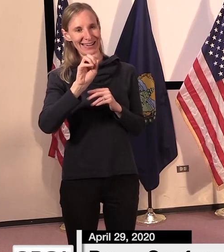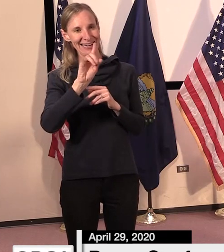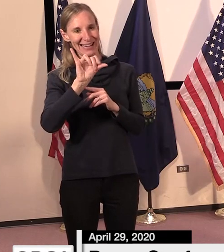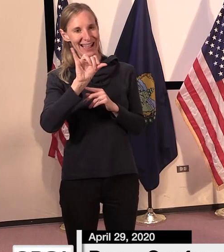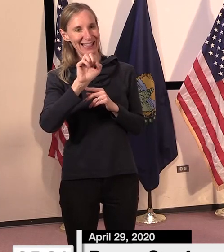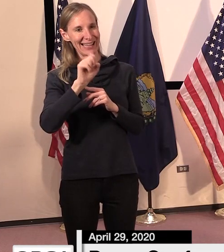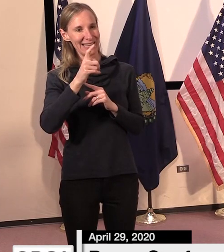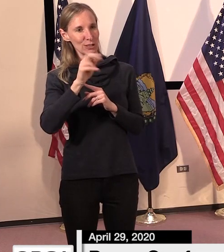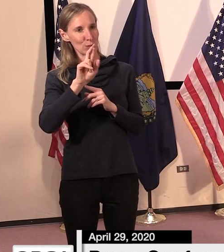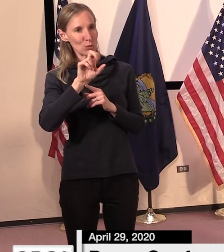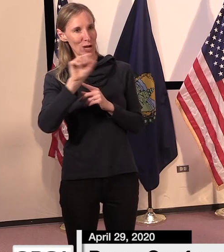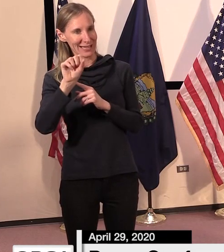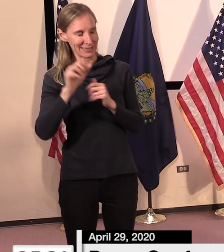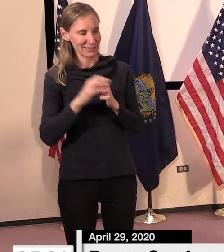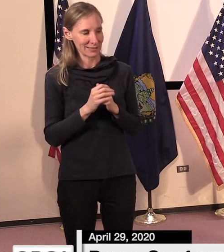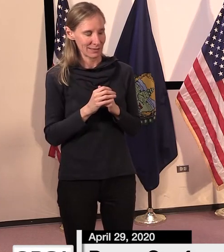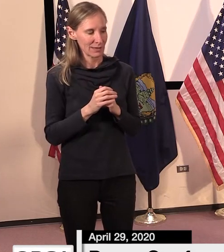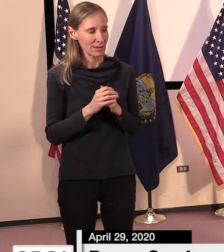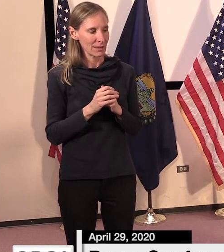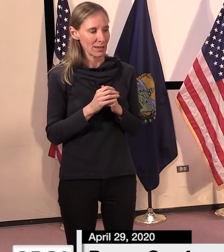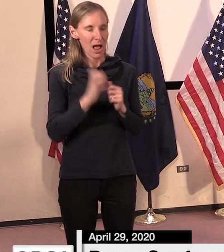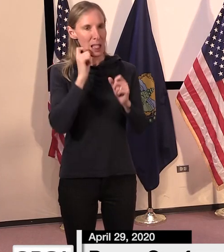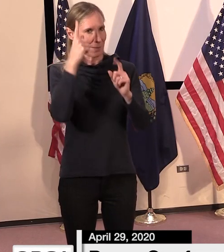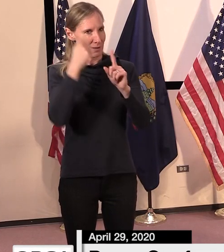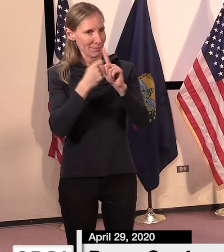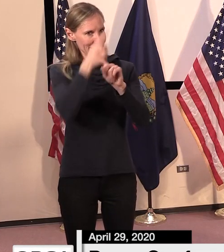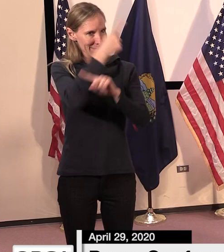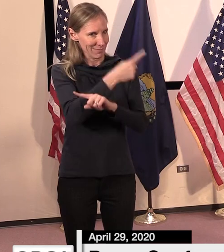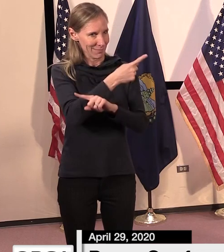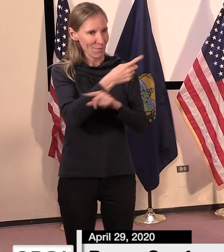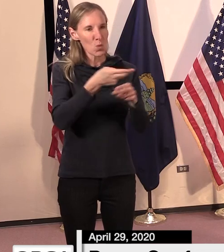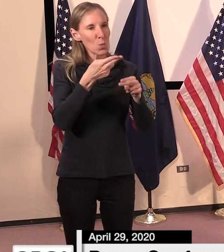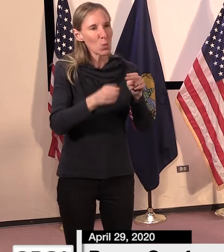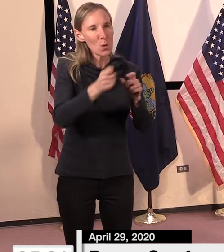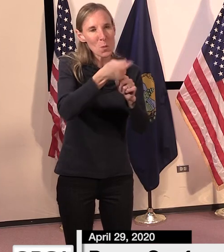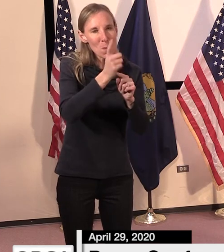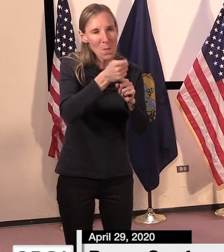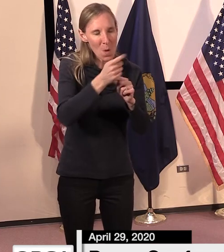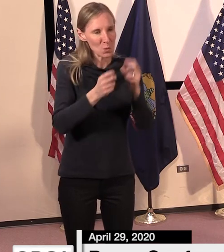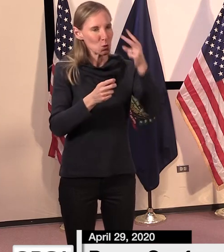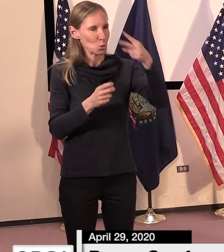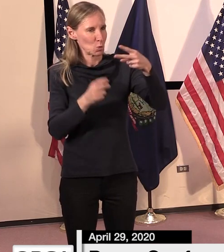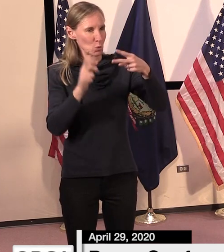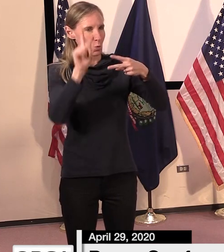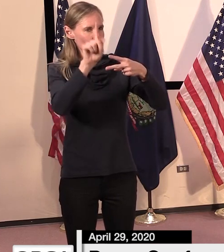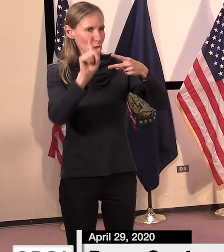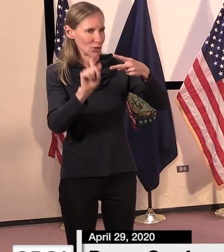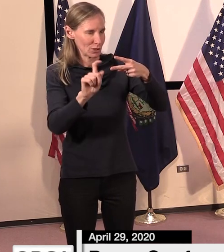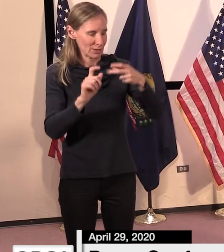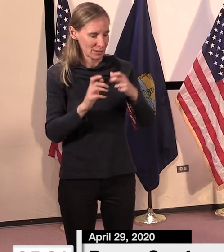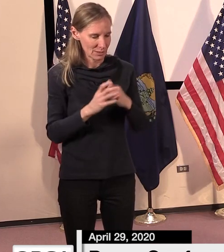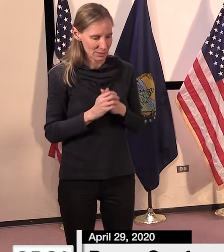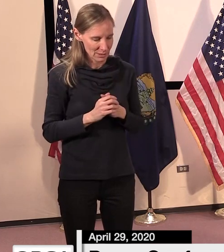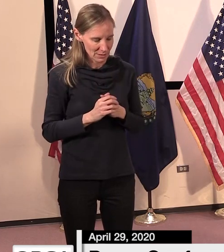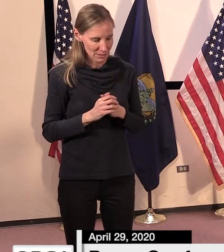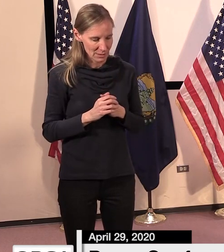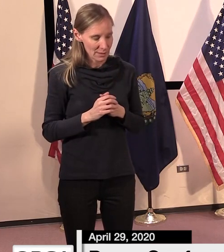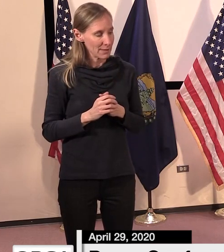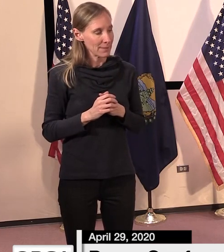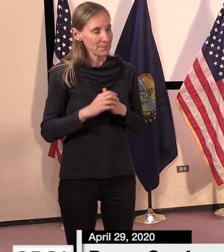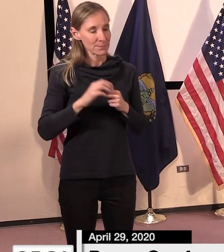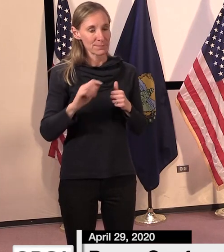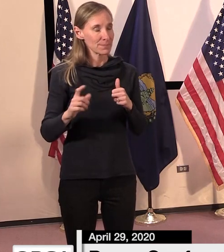Good afternoon. Thank you very much. I'm going to veer off topic just for a quick moment. I have two quick questions. The